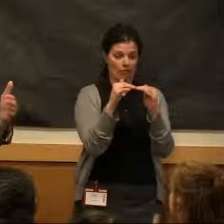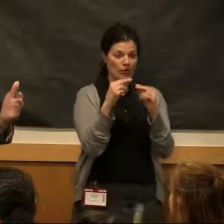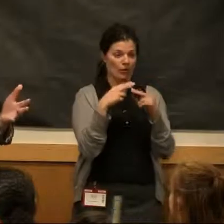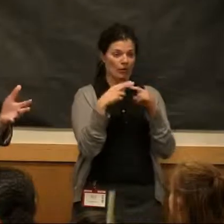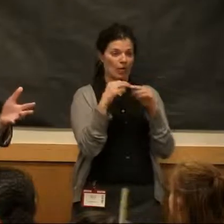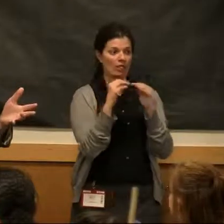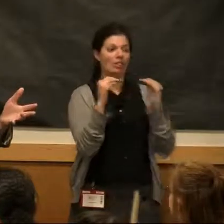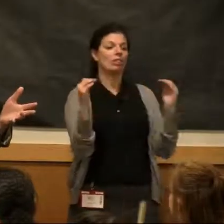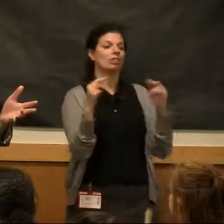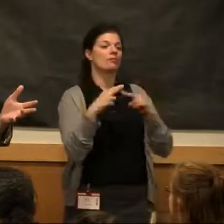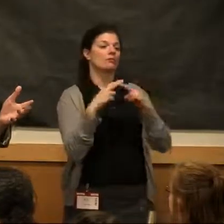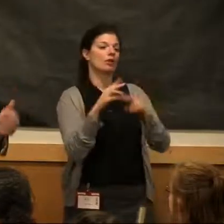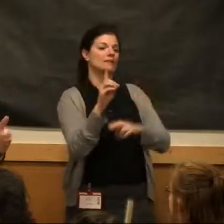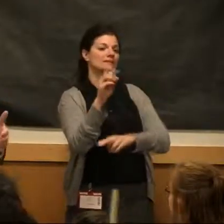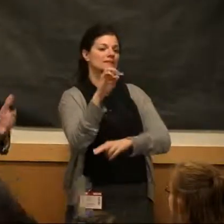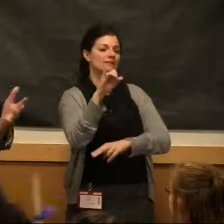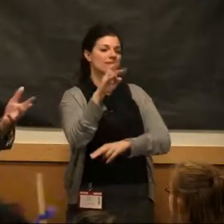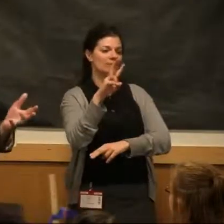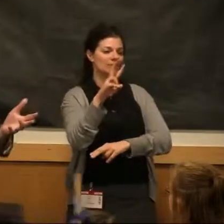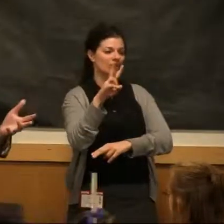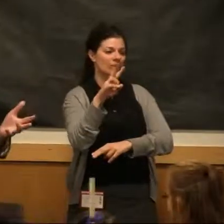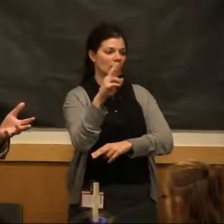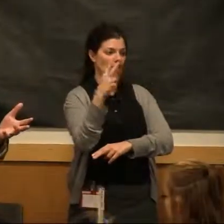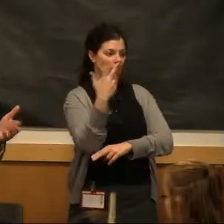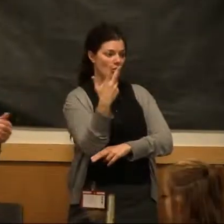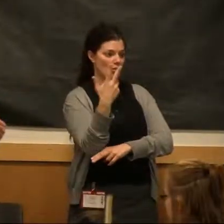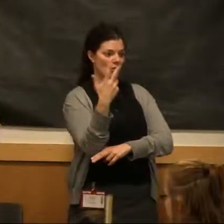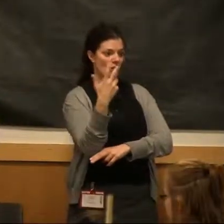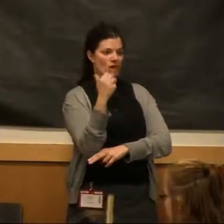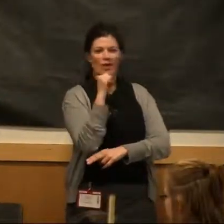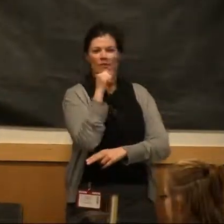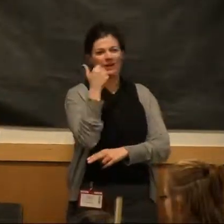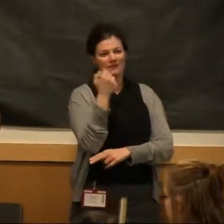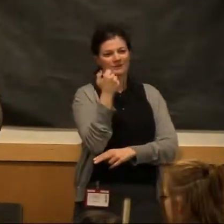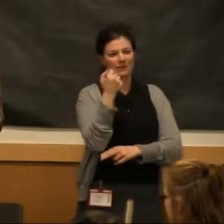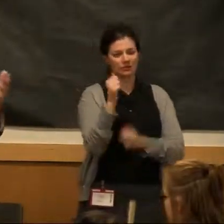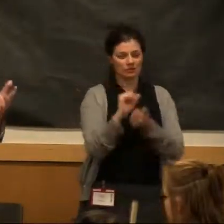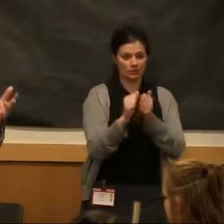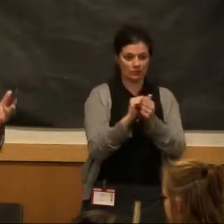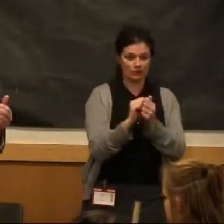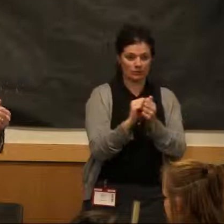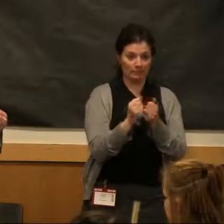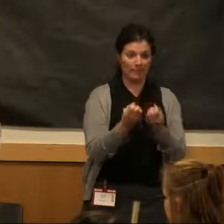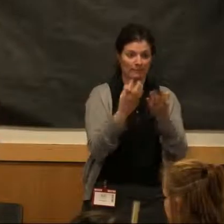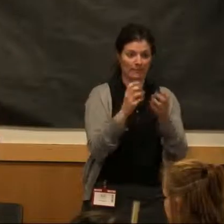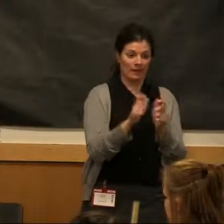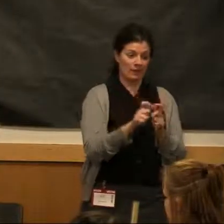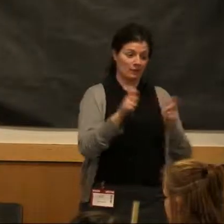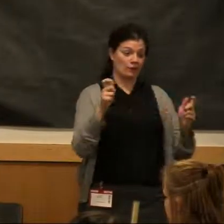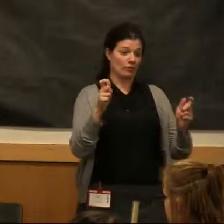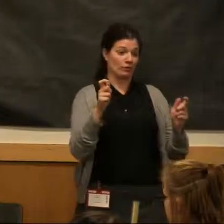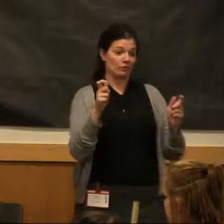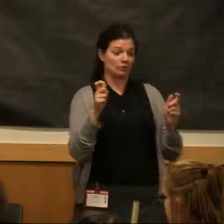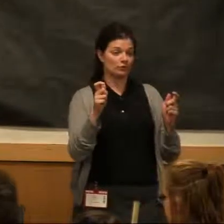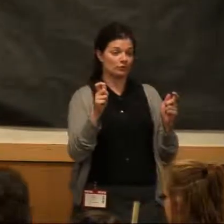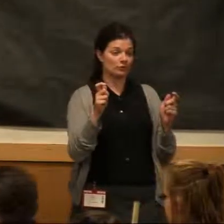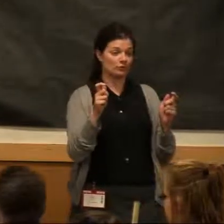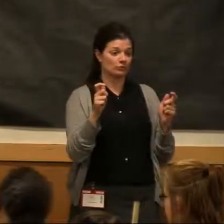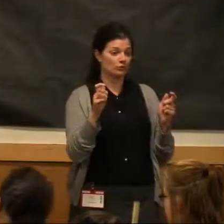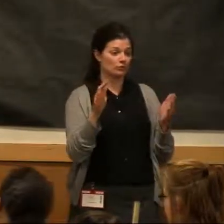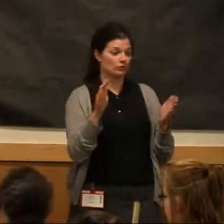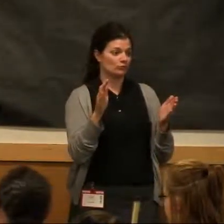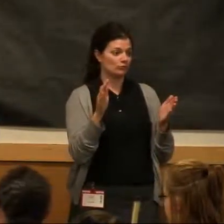sports or non-scholarship sports. Many larger schools, such as the University of Colorado or Notre